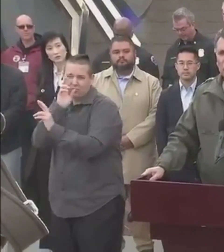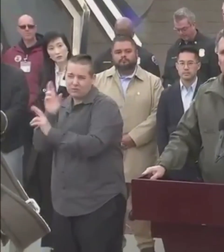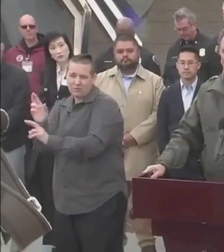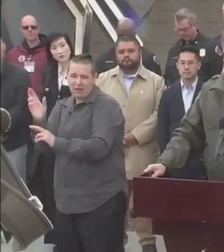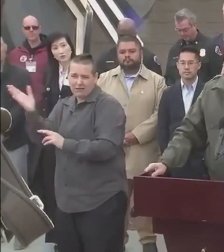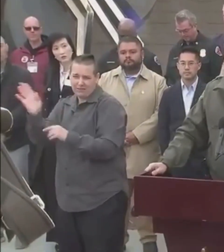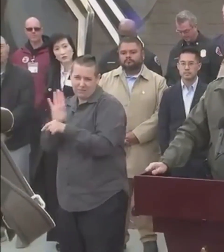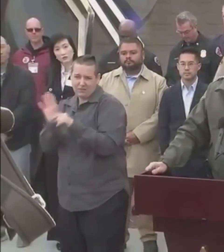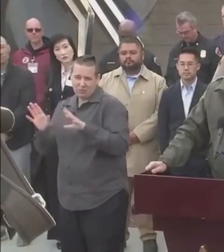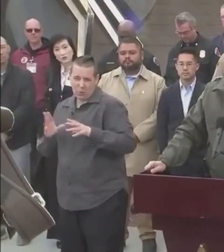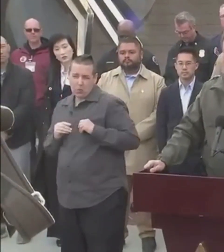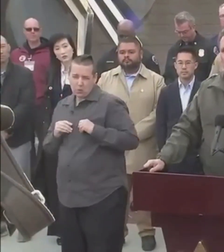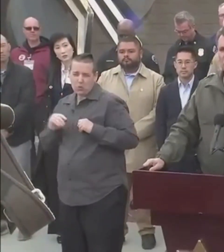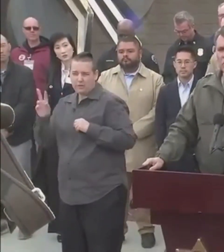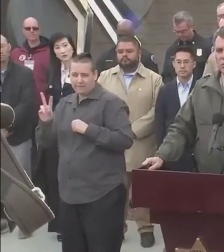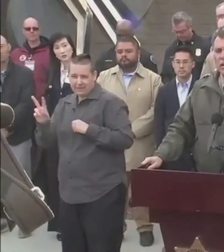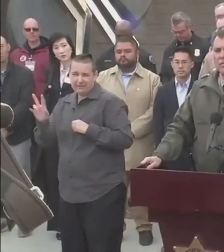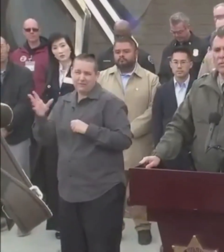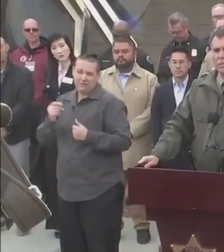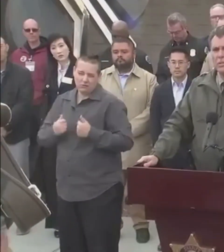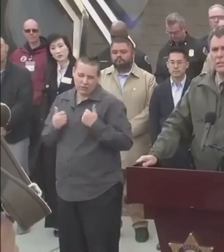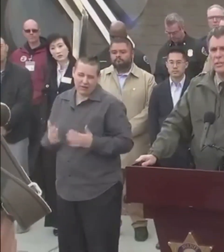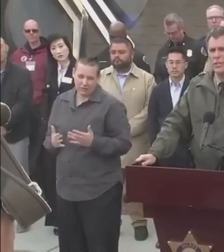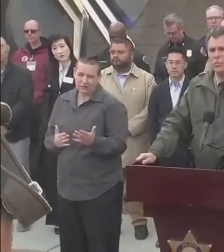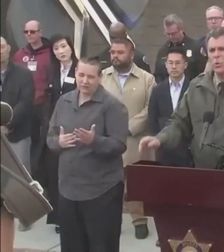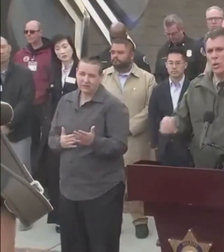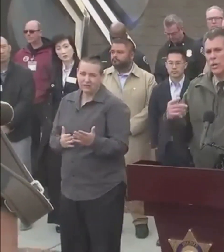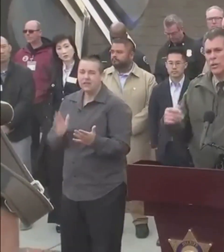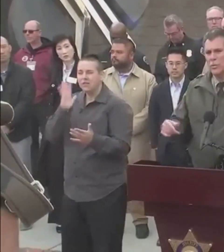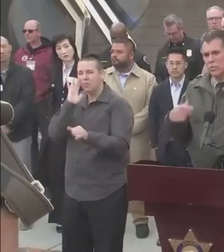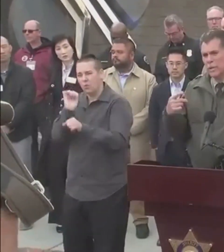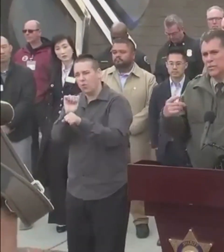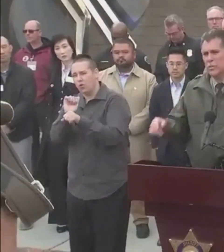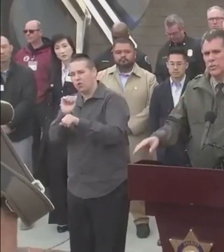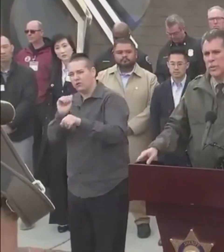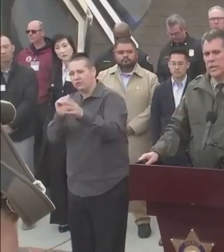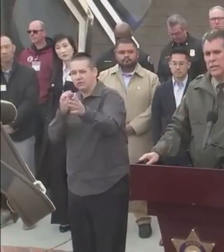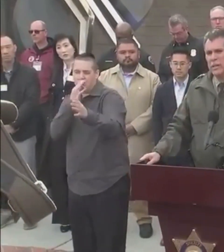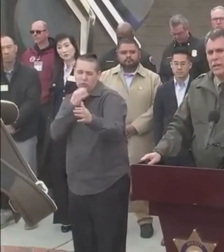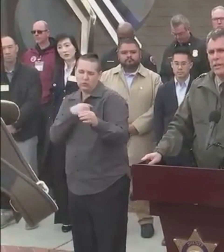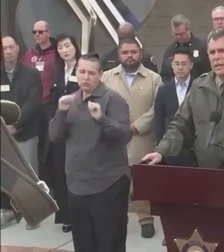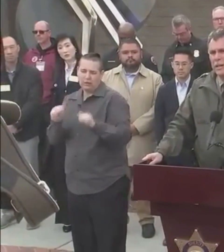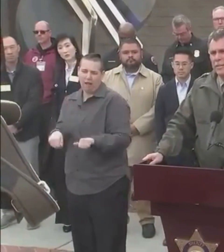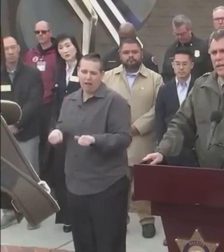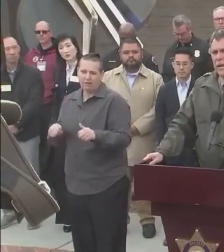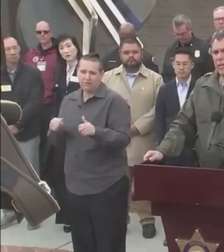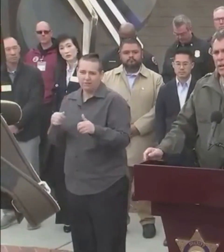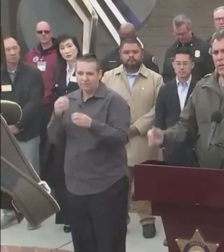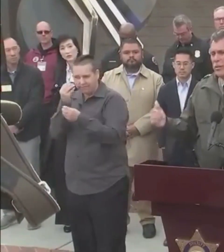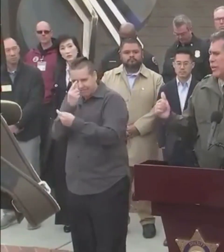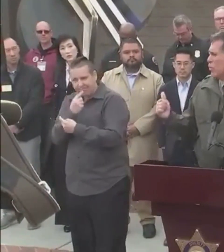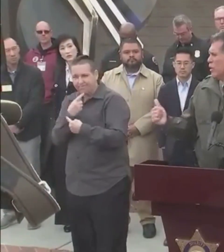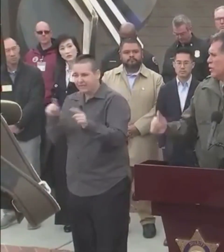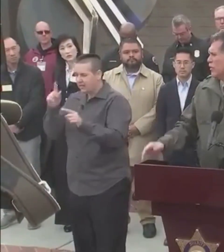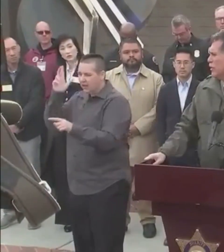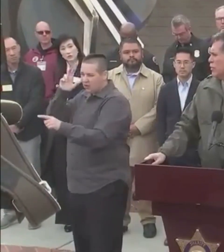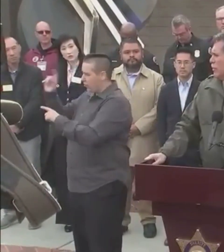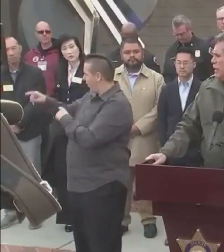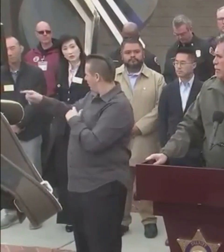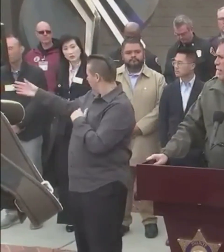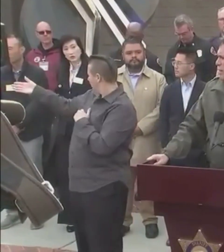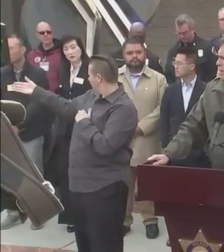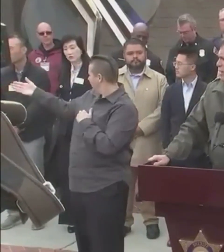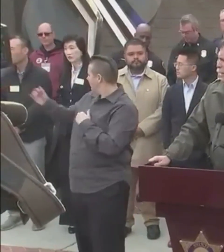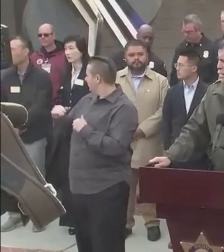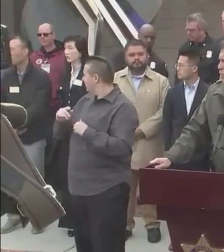harmony, satisfaction, and security, liberated from the danger of firearm viciousness. Irvine Councilmember Tammy Kim, I'm stunned